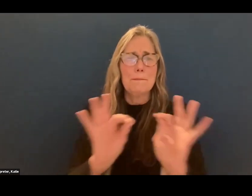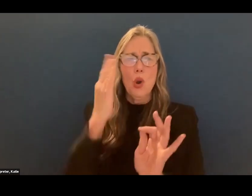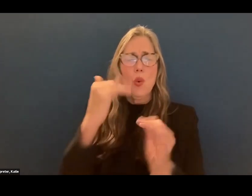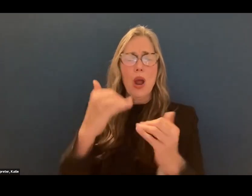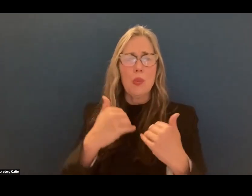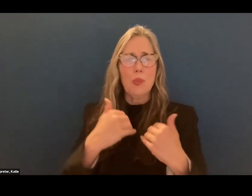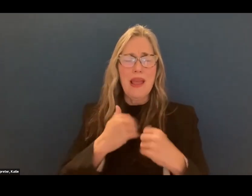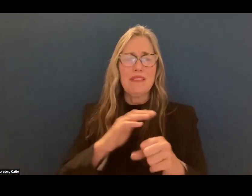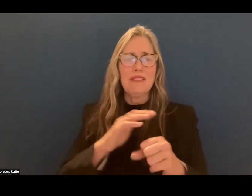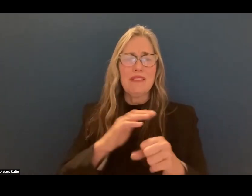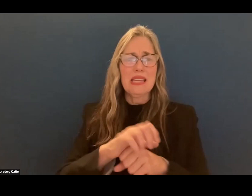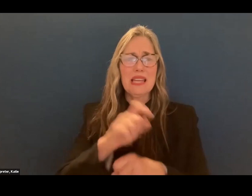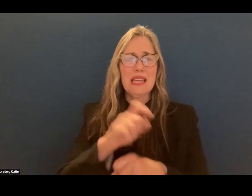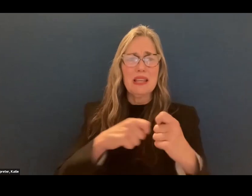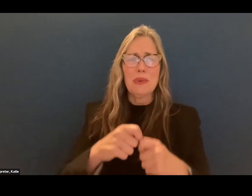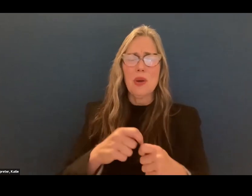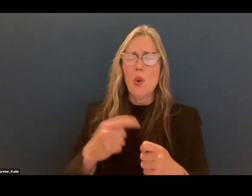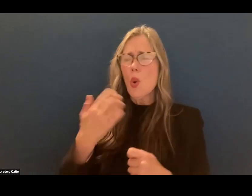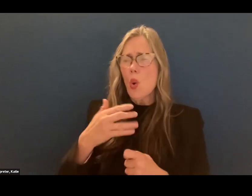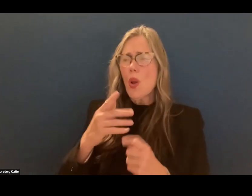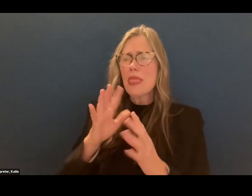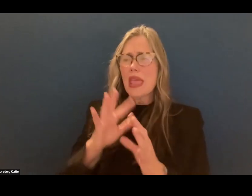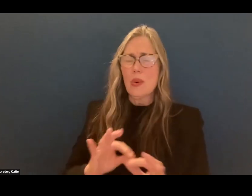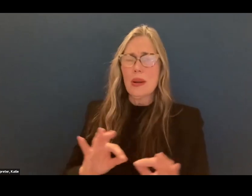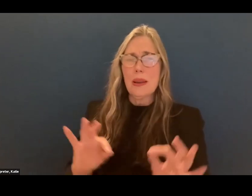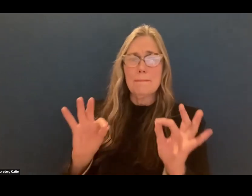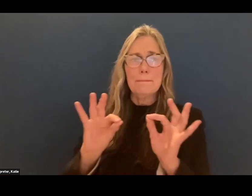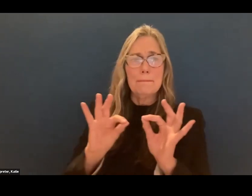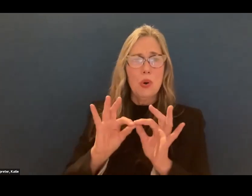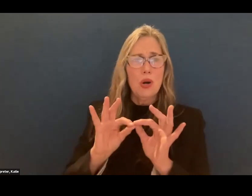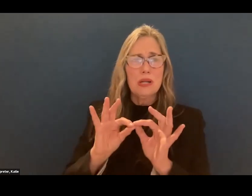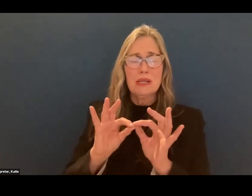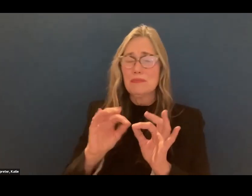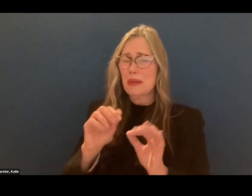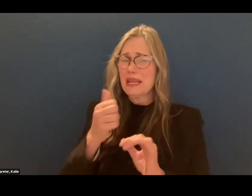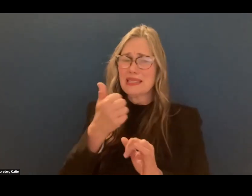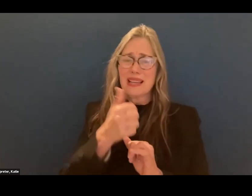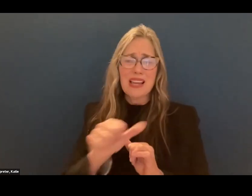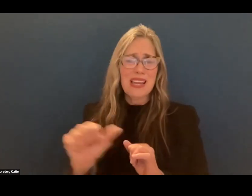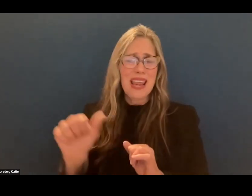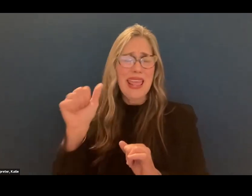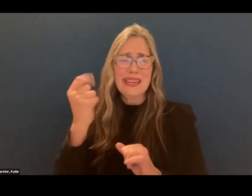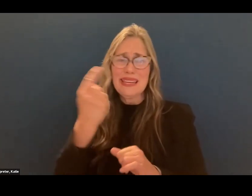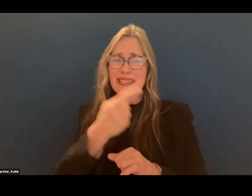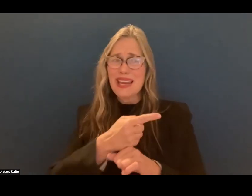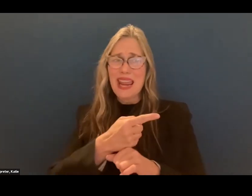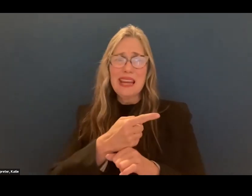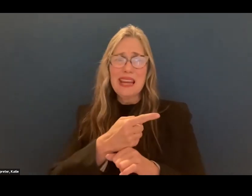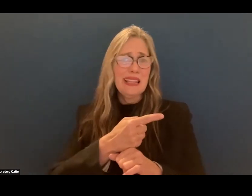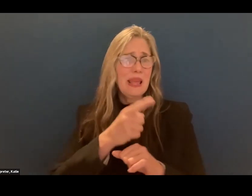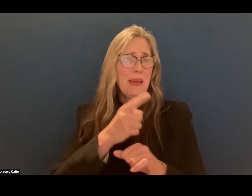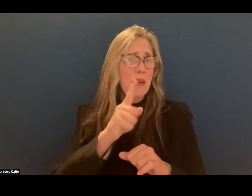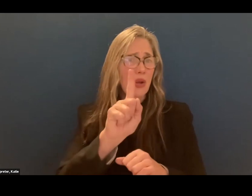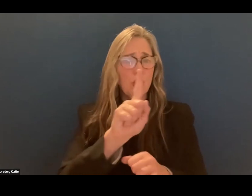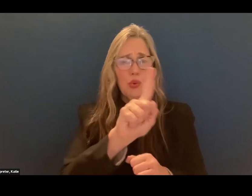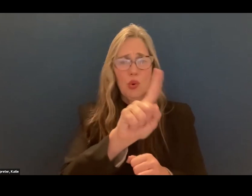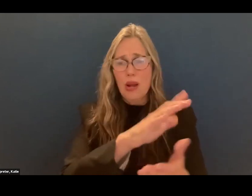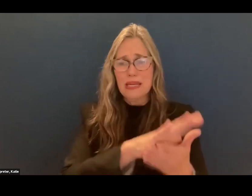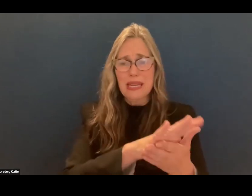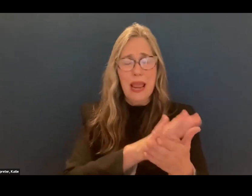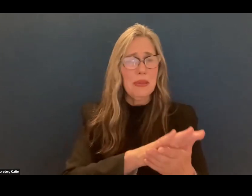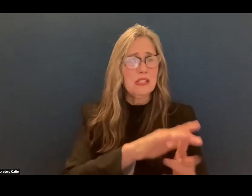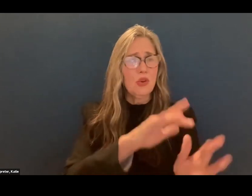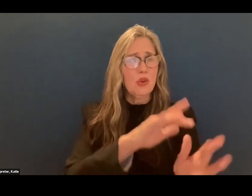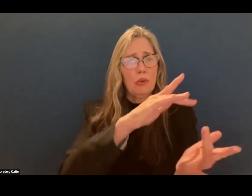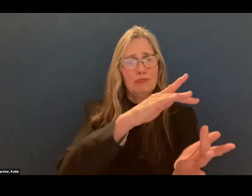really, really important. On any given day, they visit a campus or several